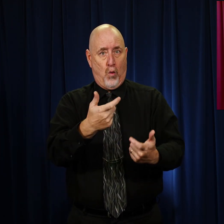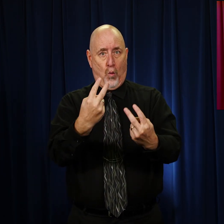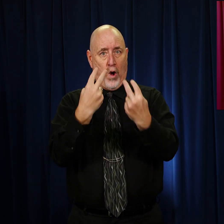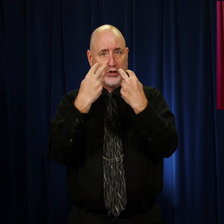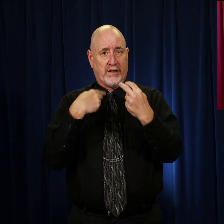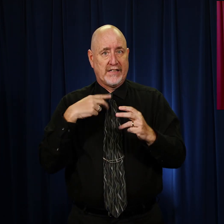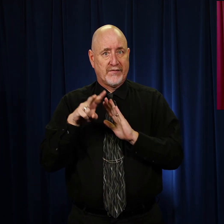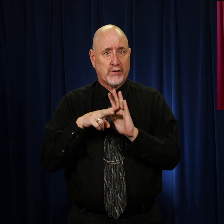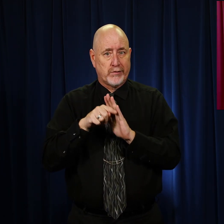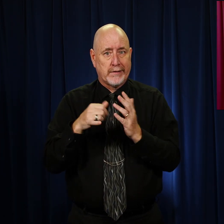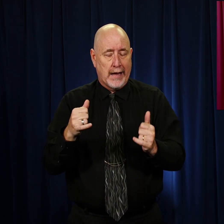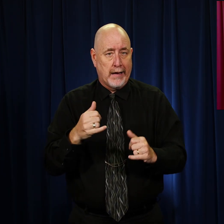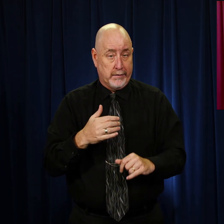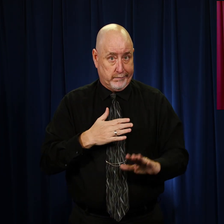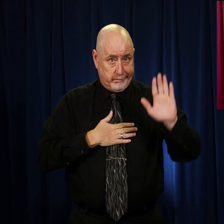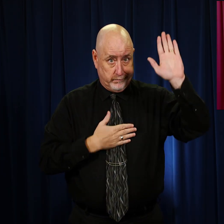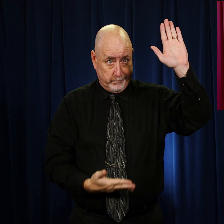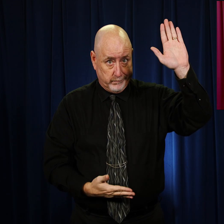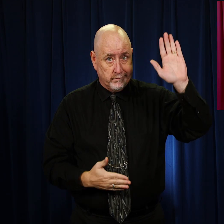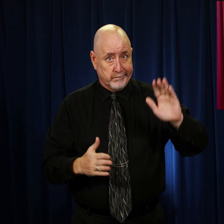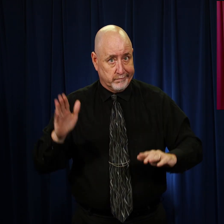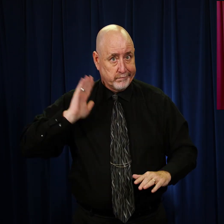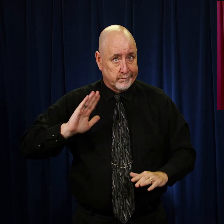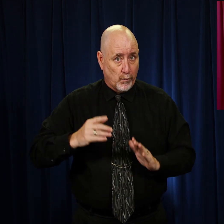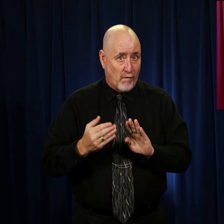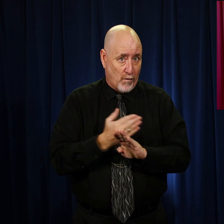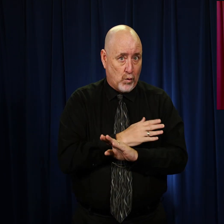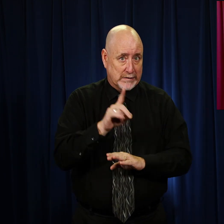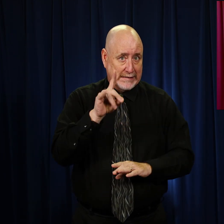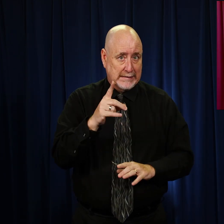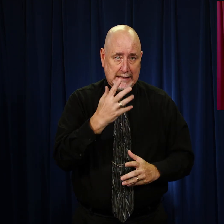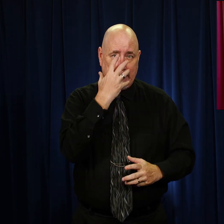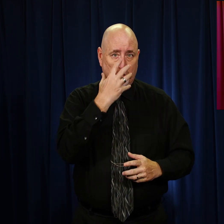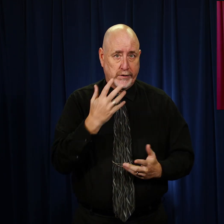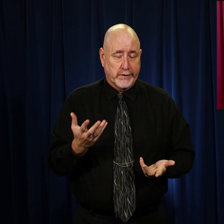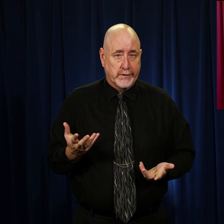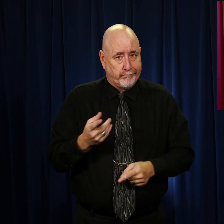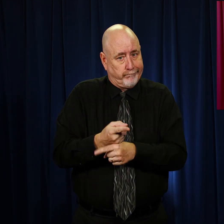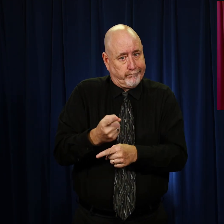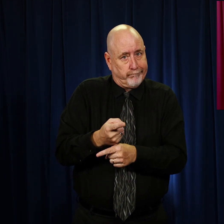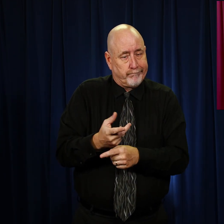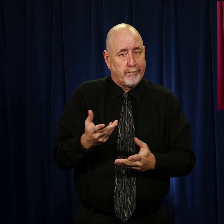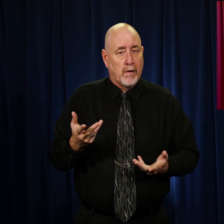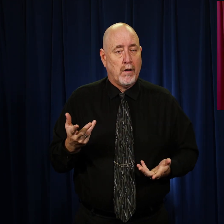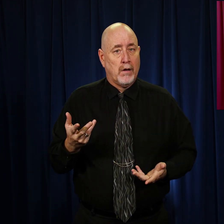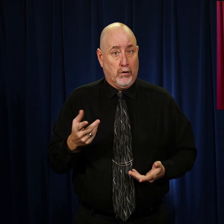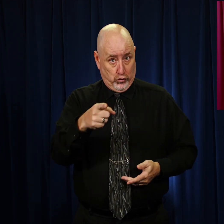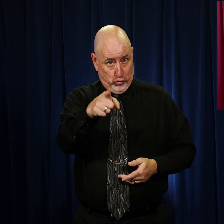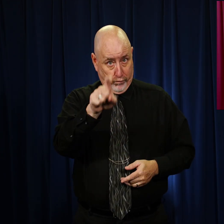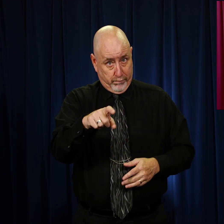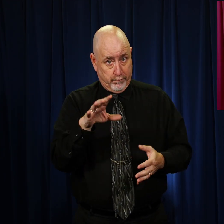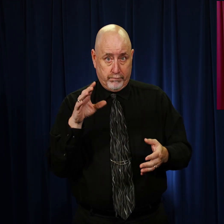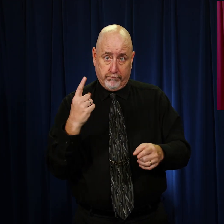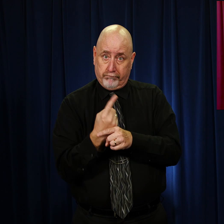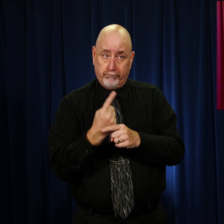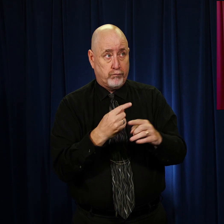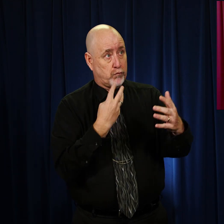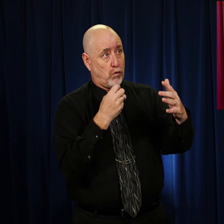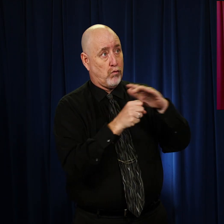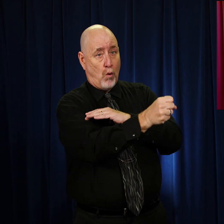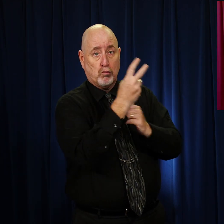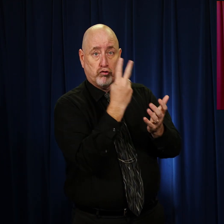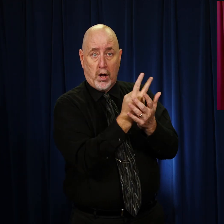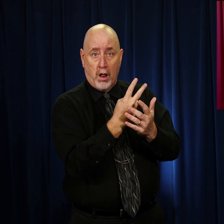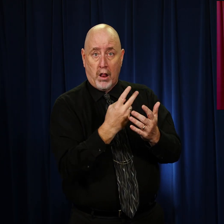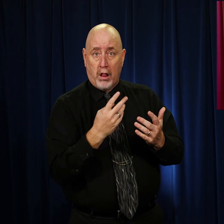films right now will admit that at some time in their life that they have been angry. Well, should you be thrown in jail because